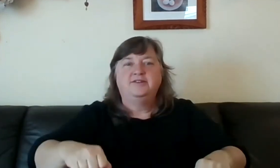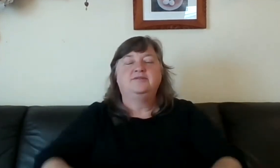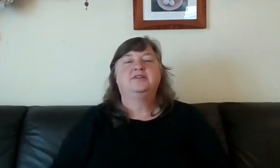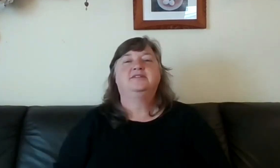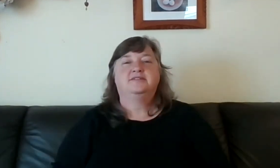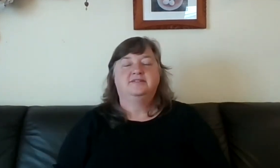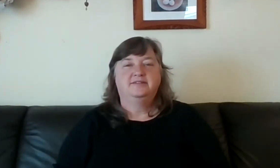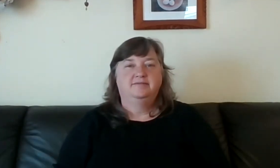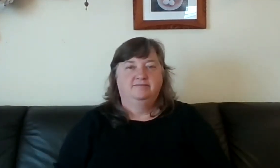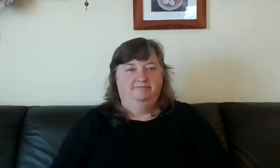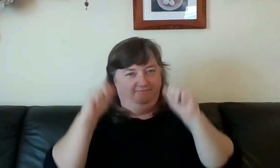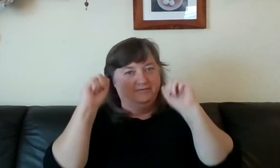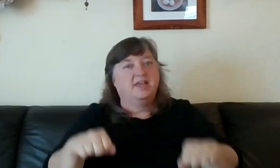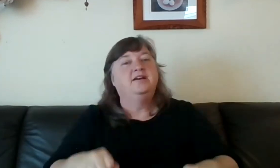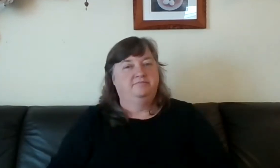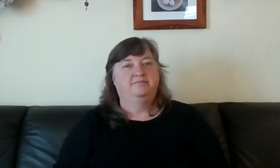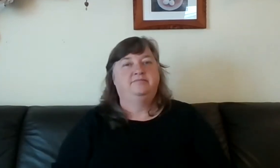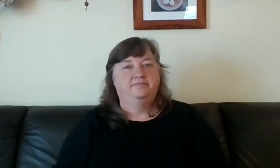do this. Can.